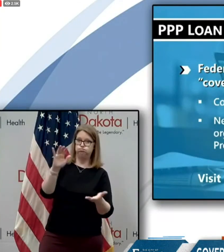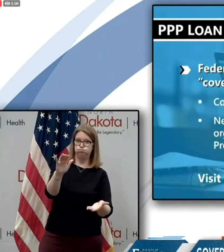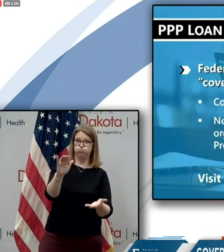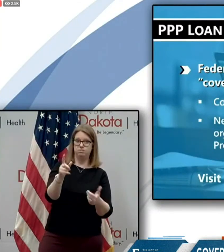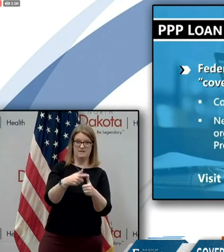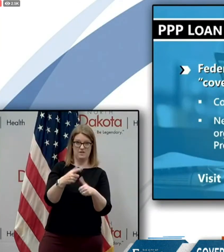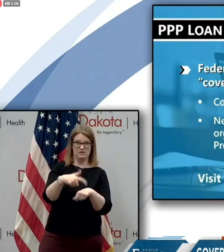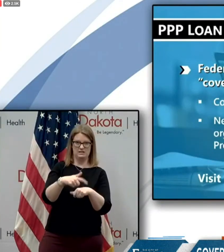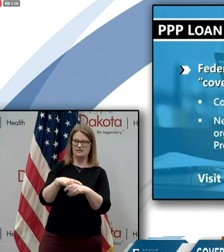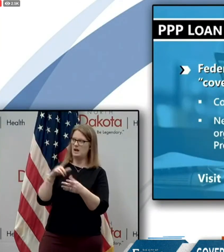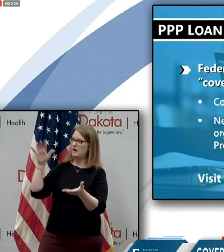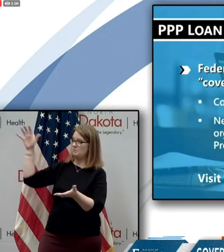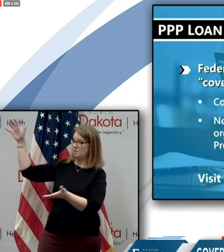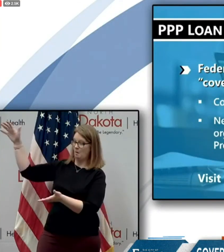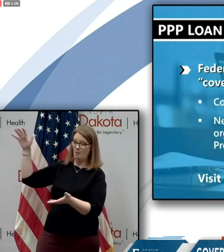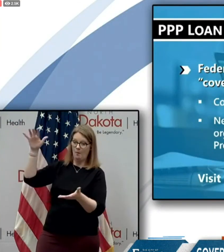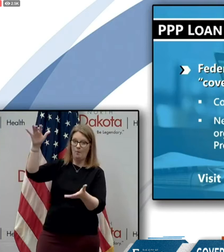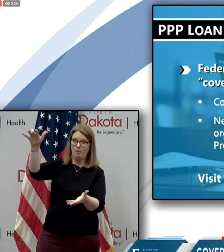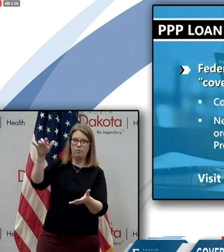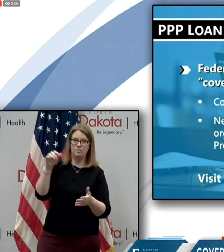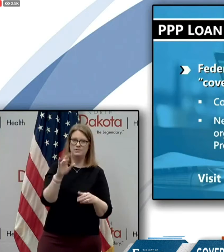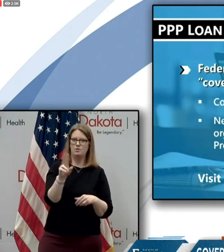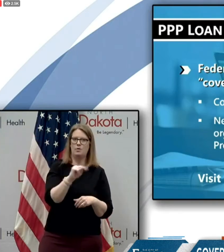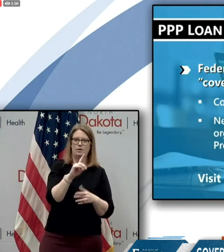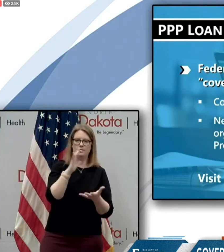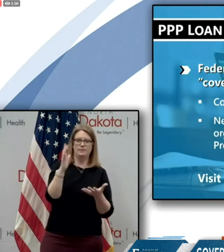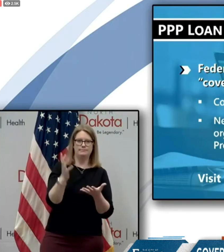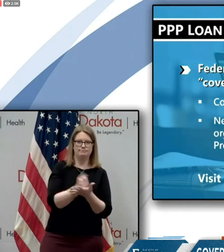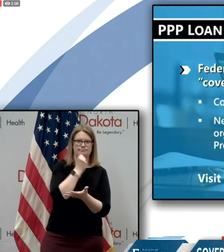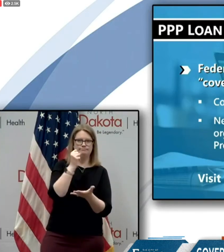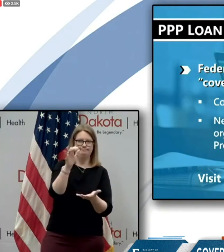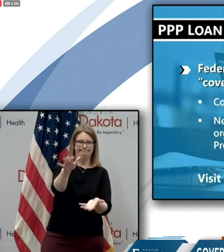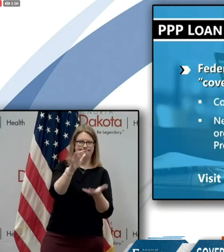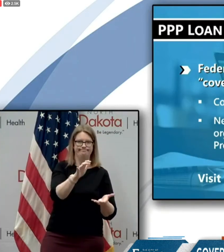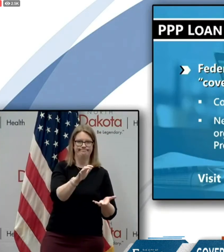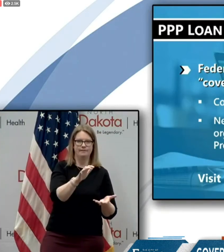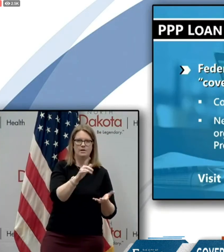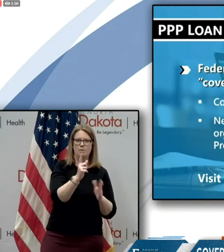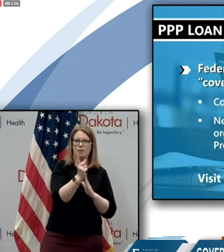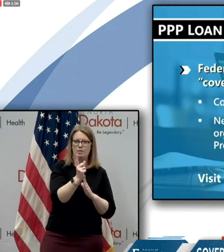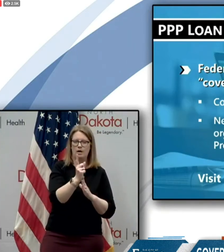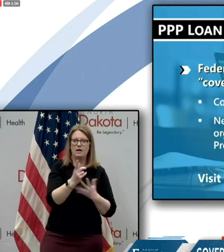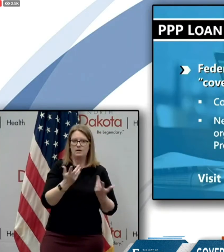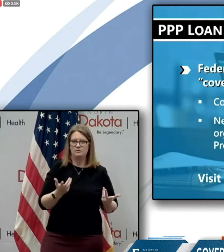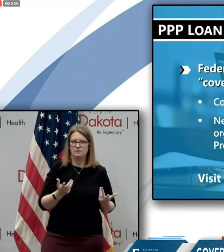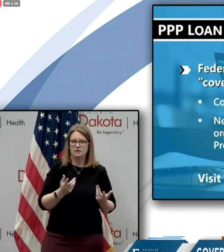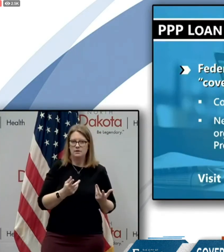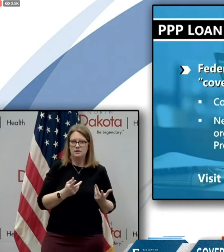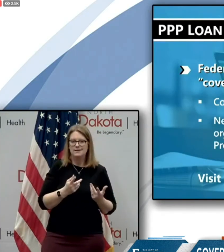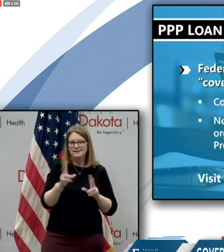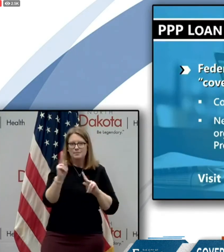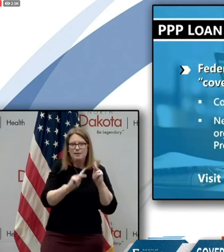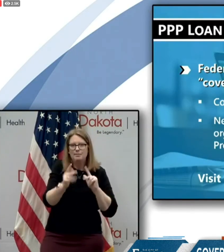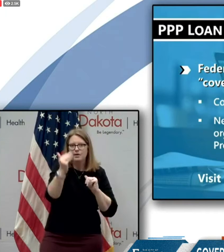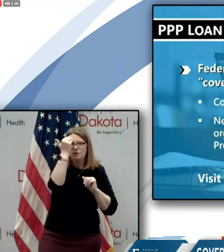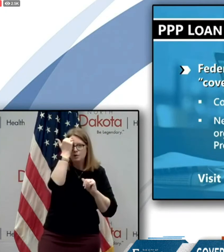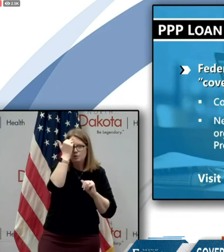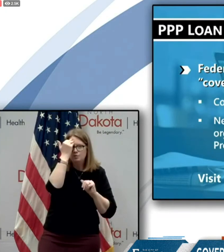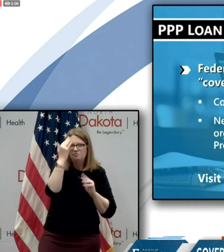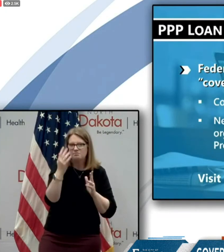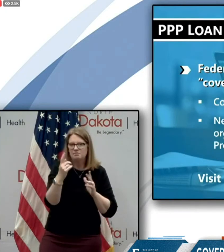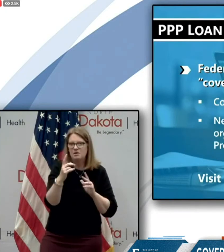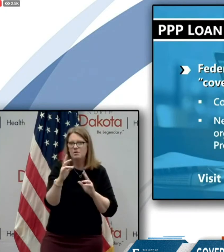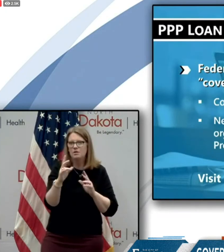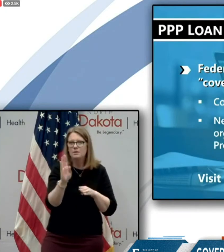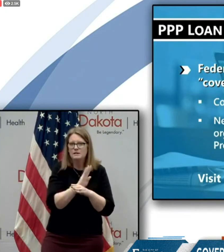because of our ability as a state to collaborate, move quickly, and work hard, traits that I think characterize our entire